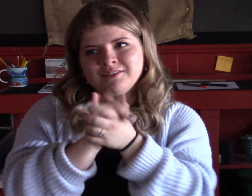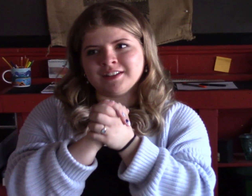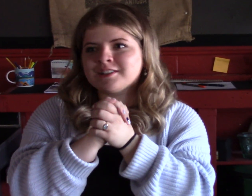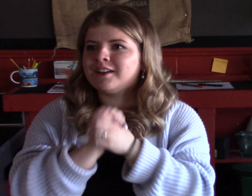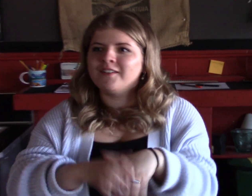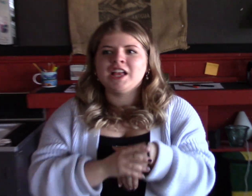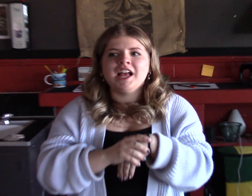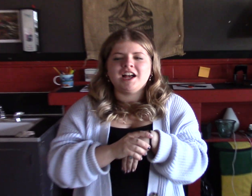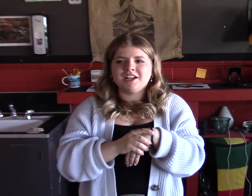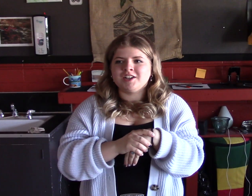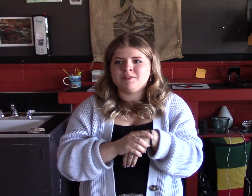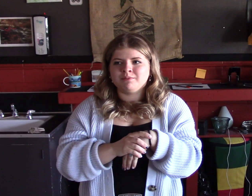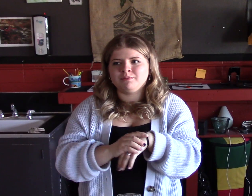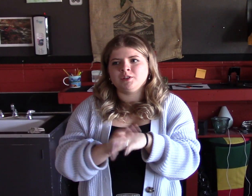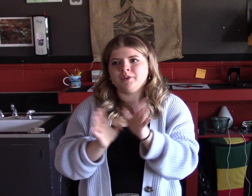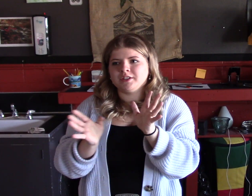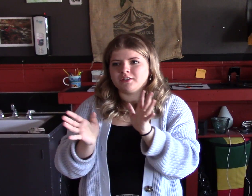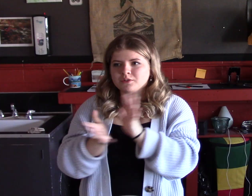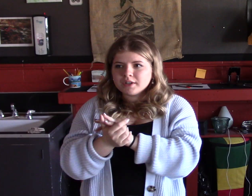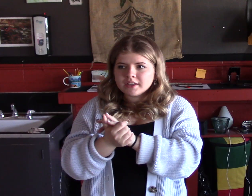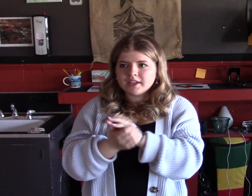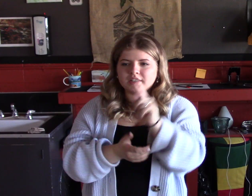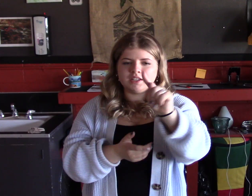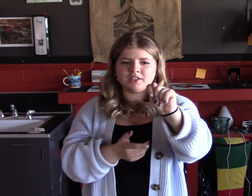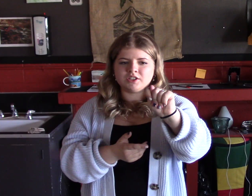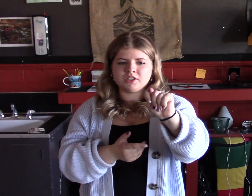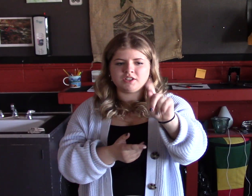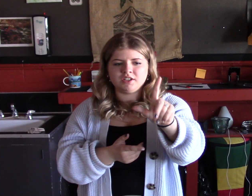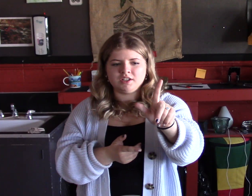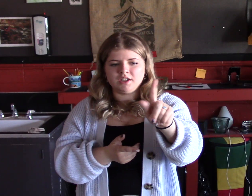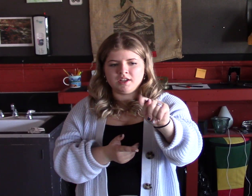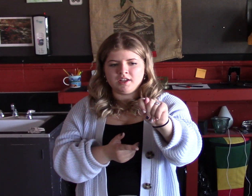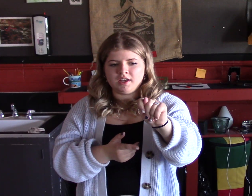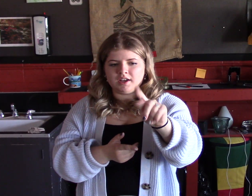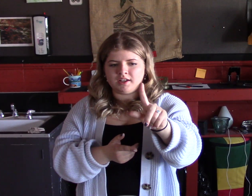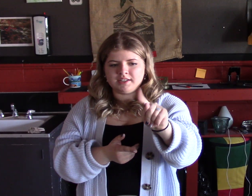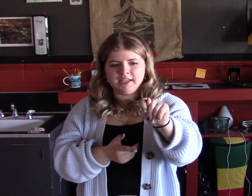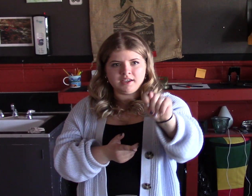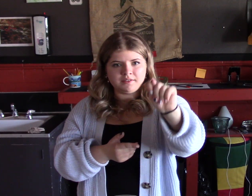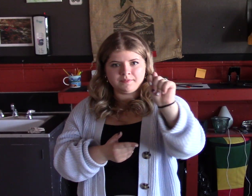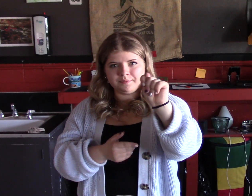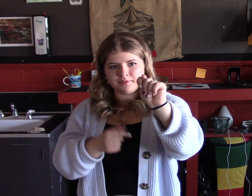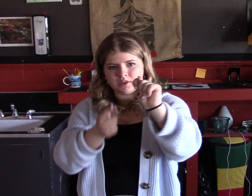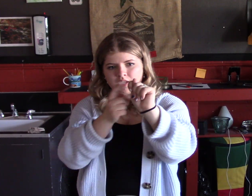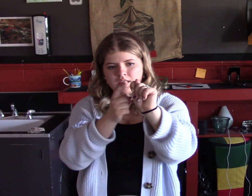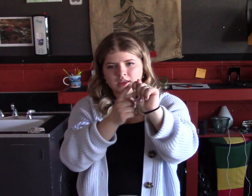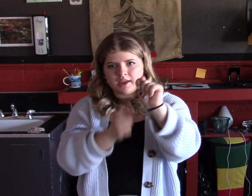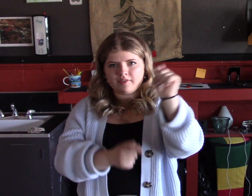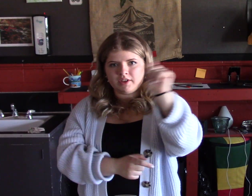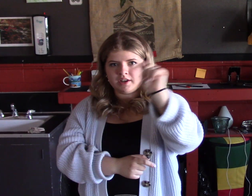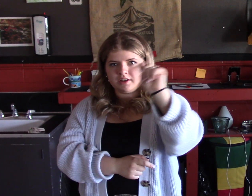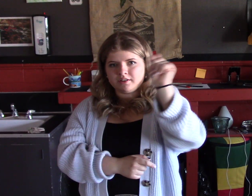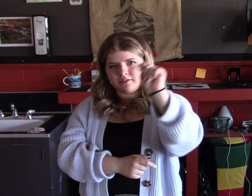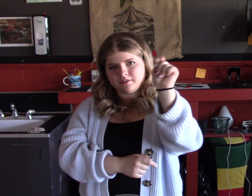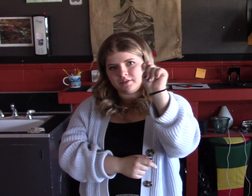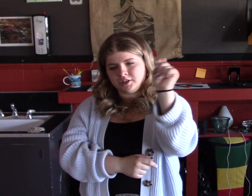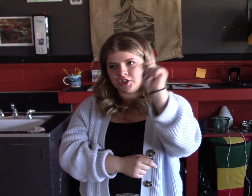students. Going to the toilet is just a T, and then you shake